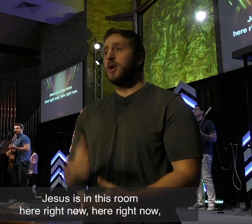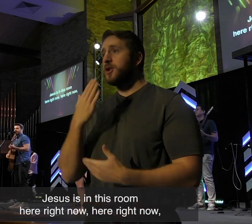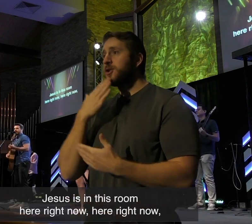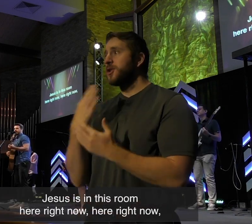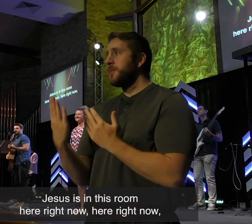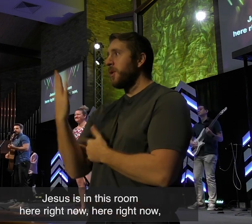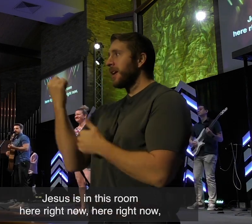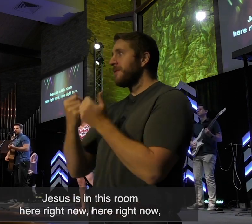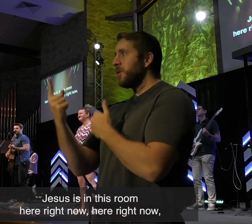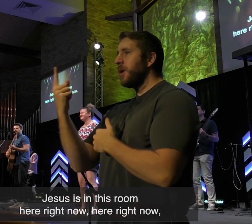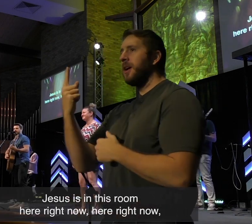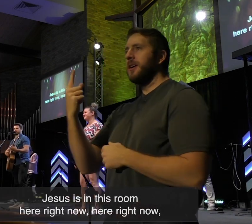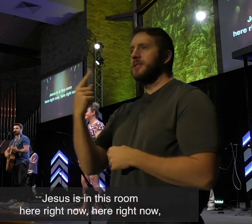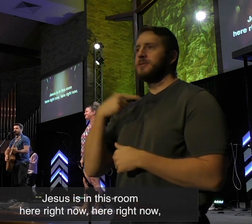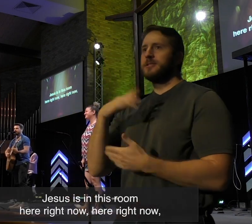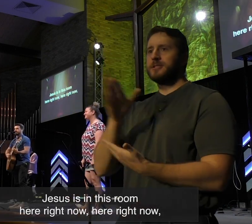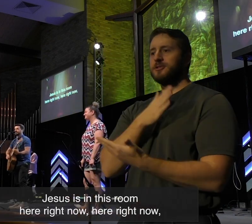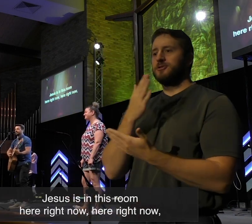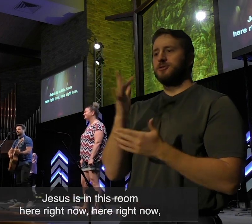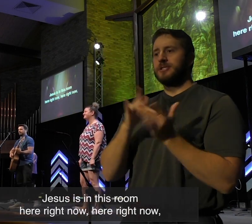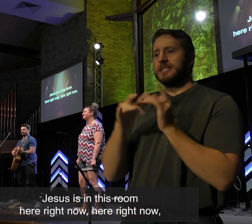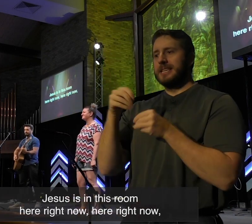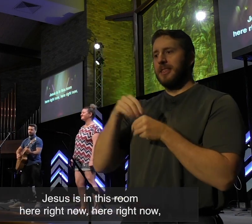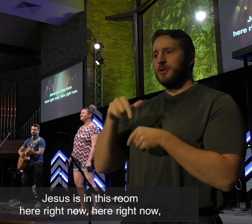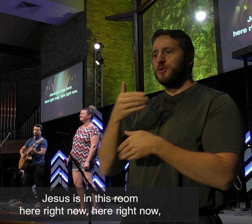morning, everybody. Let's sing Jesus is in this room.